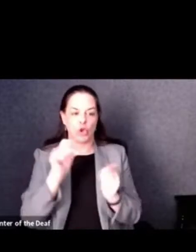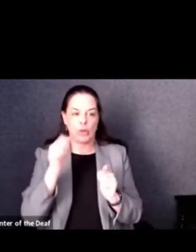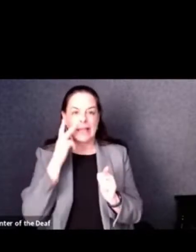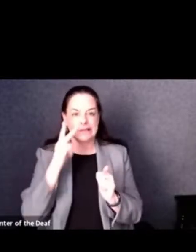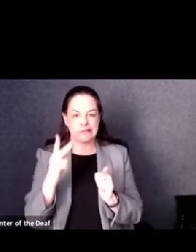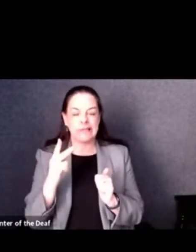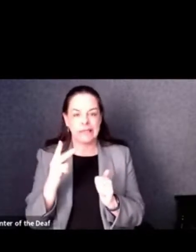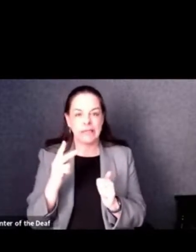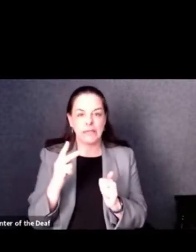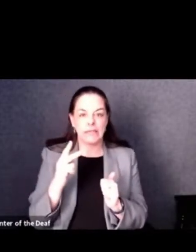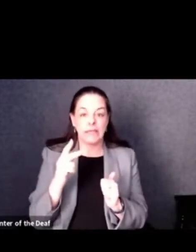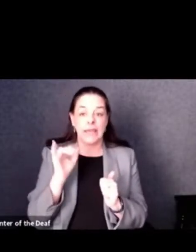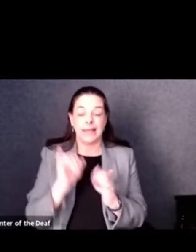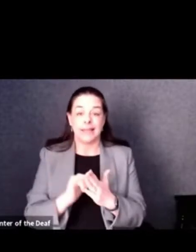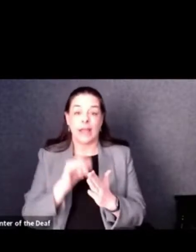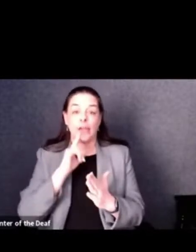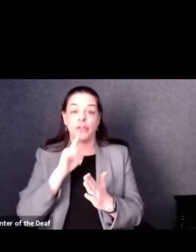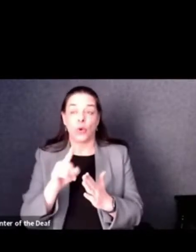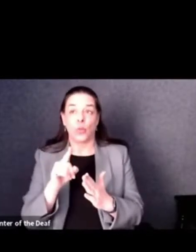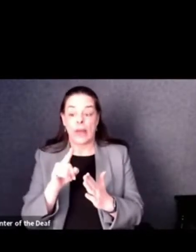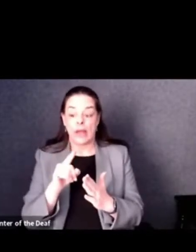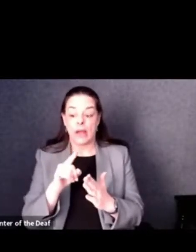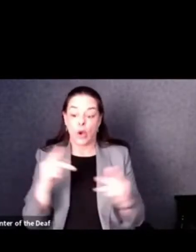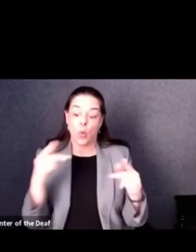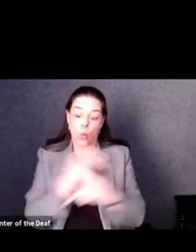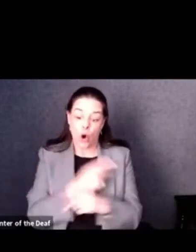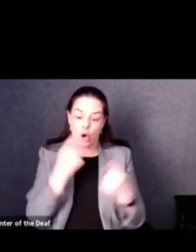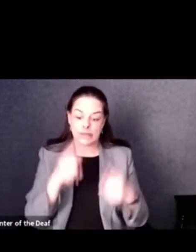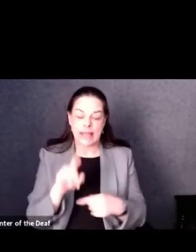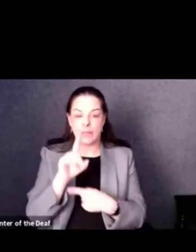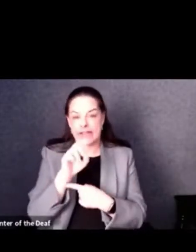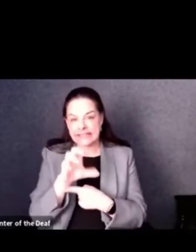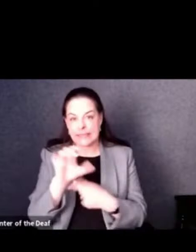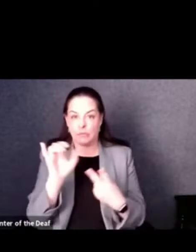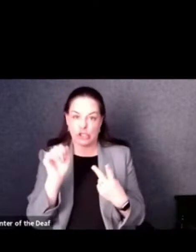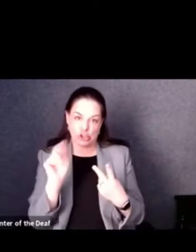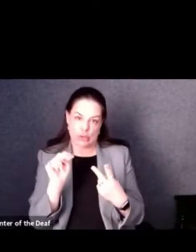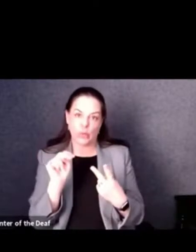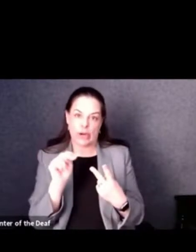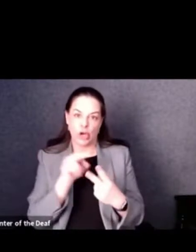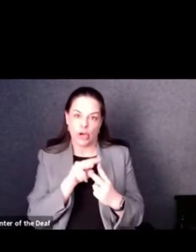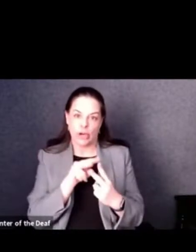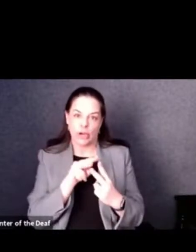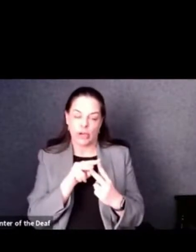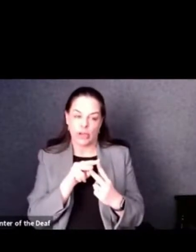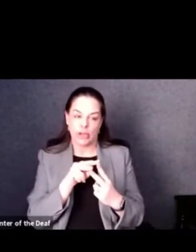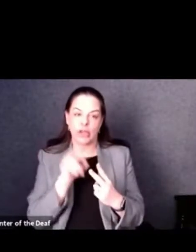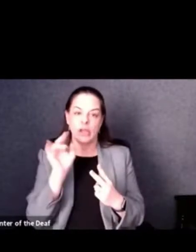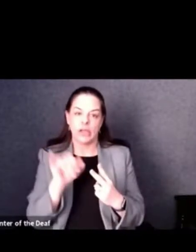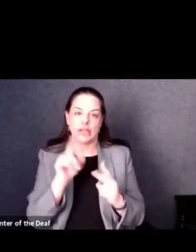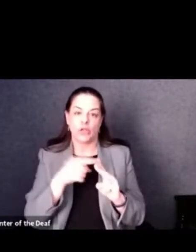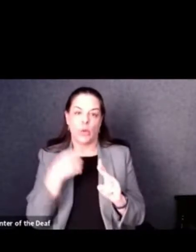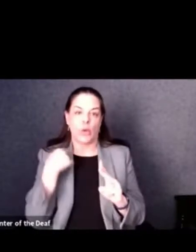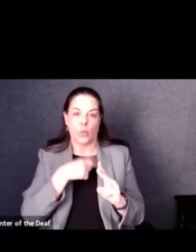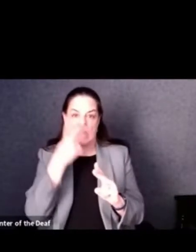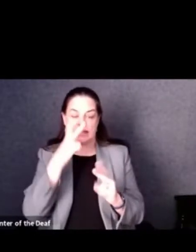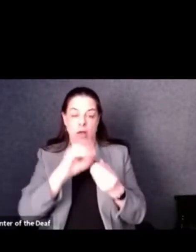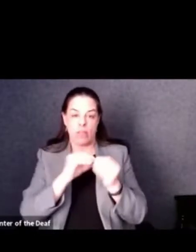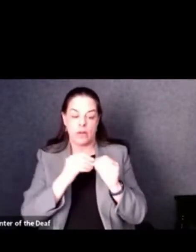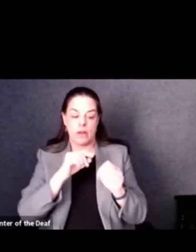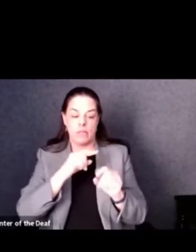real burden was in December, January, which is when we saw our surge in cases as